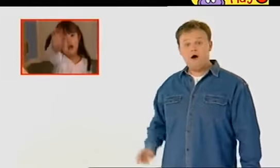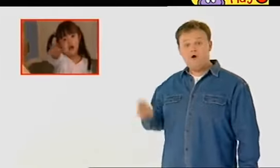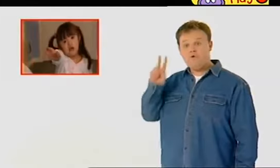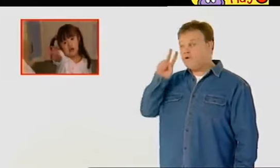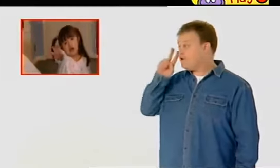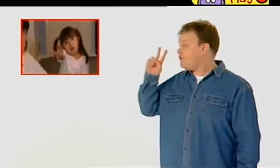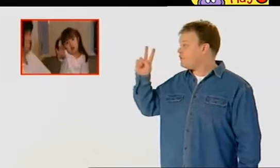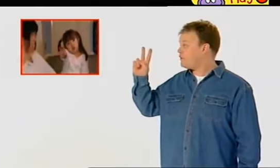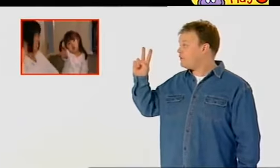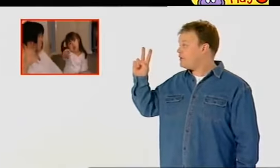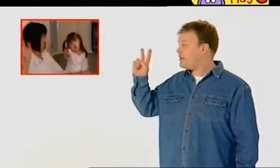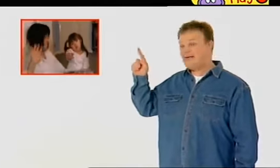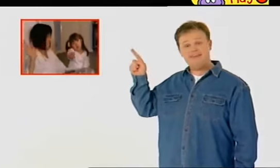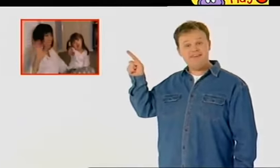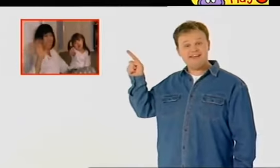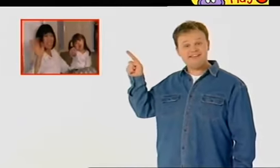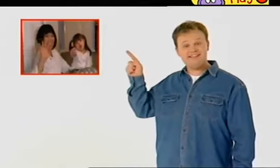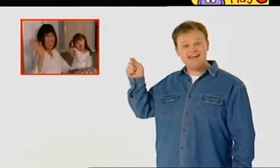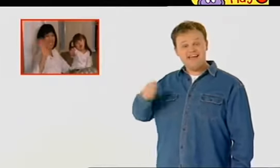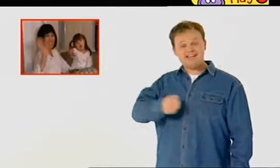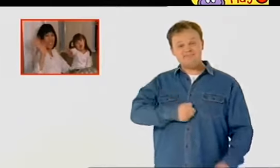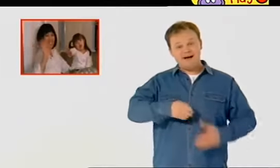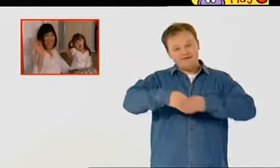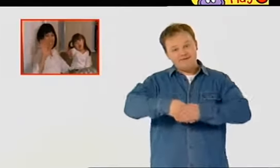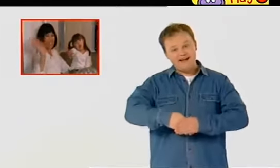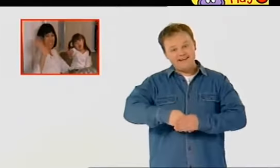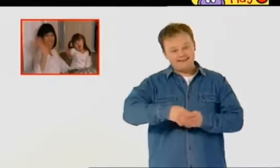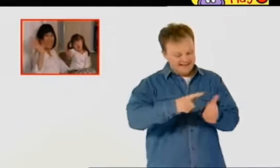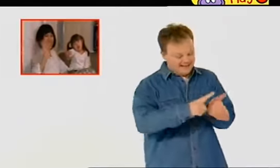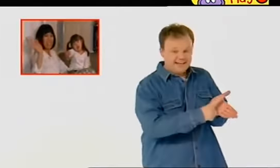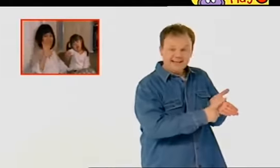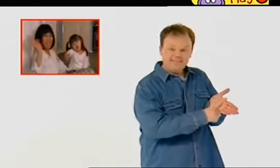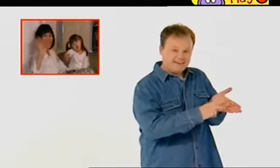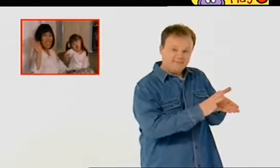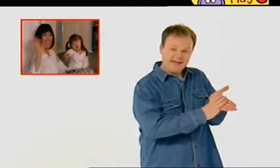Oh, look. This is my friend, Livy May.